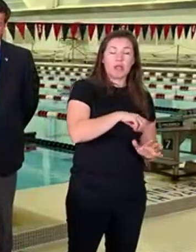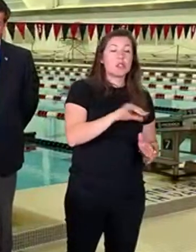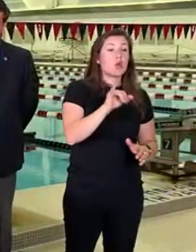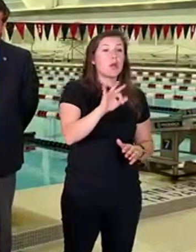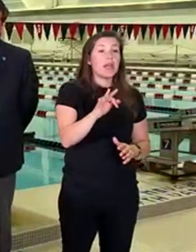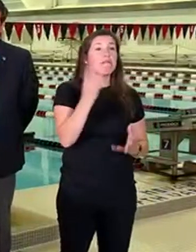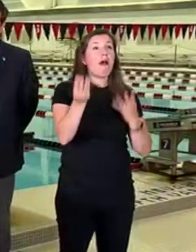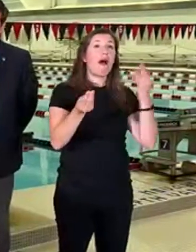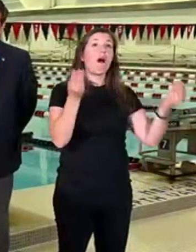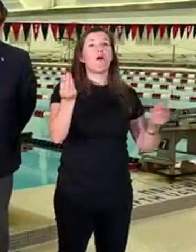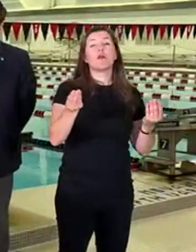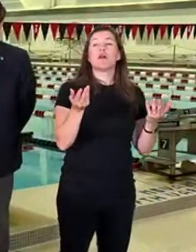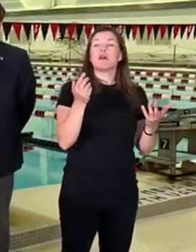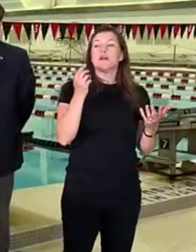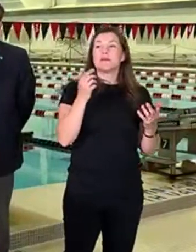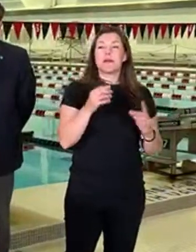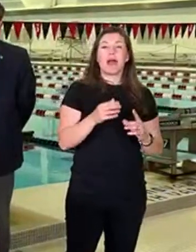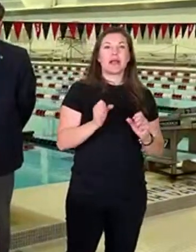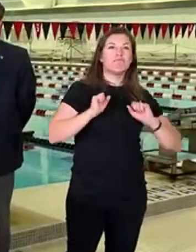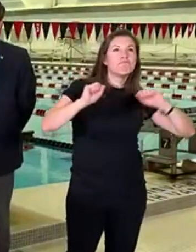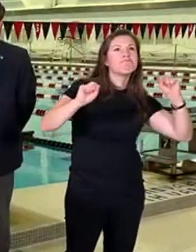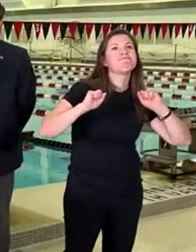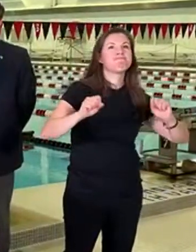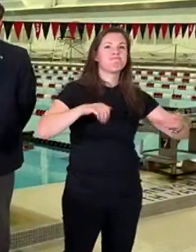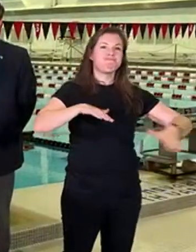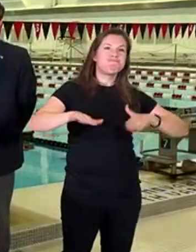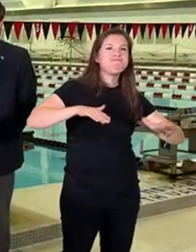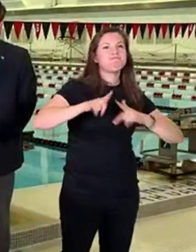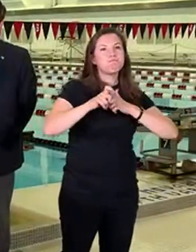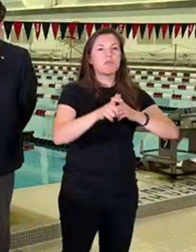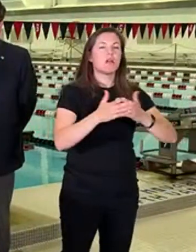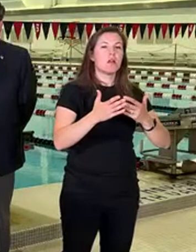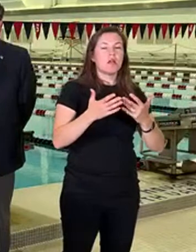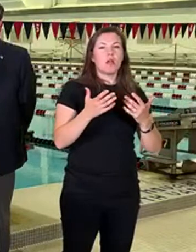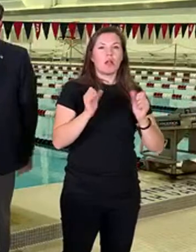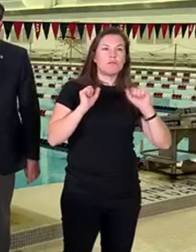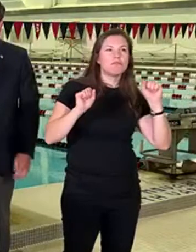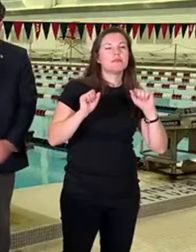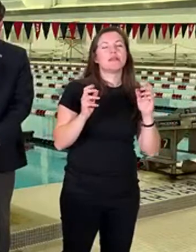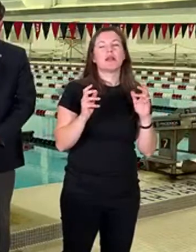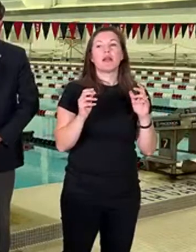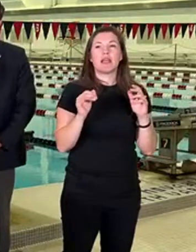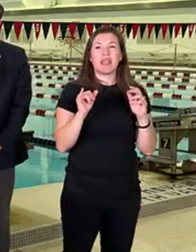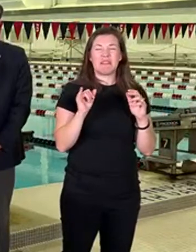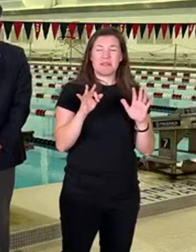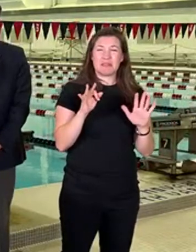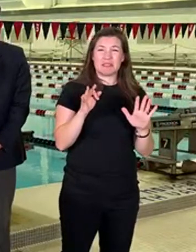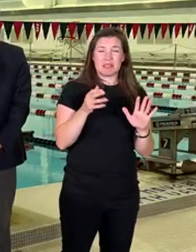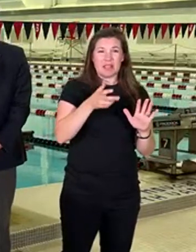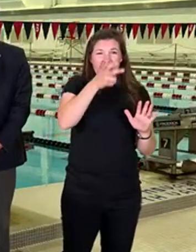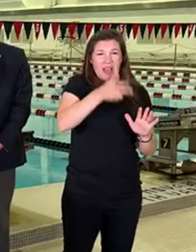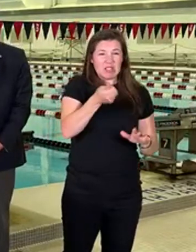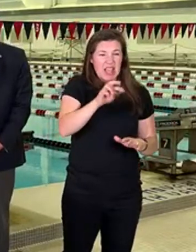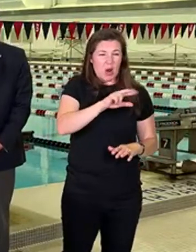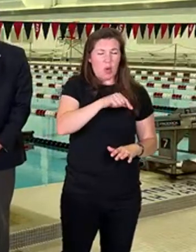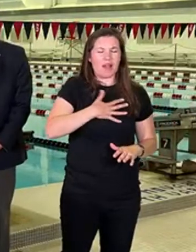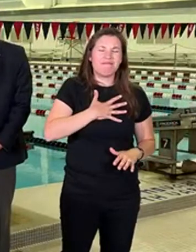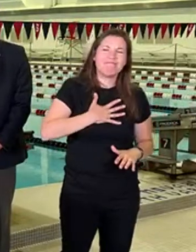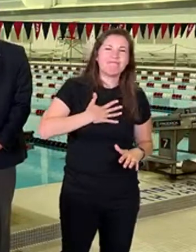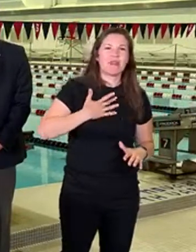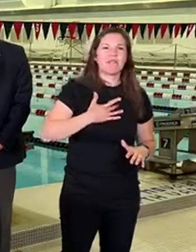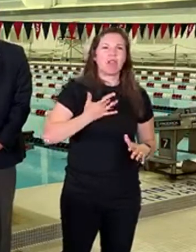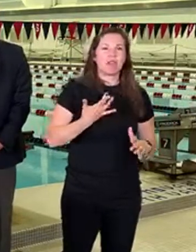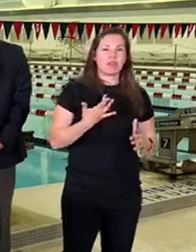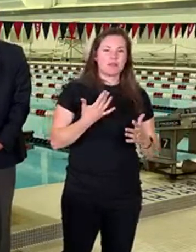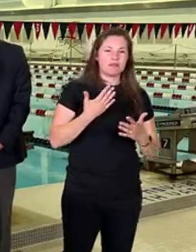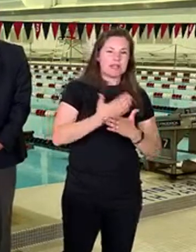and especially exerting yourself when there's poor air quality, if you don't have any of those conditions, you might get a lot of